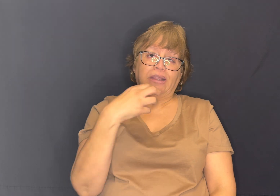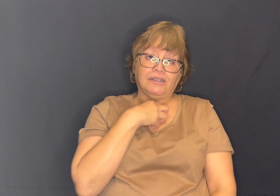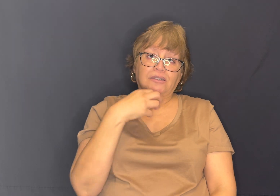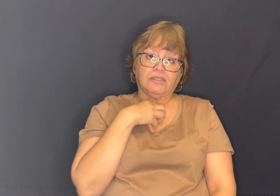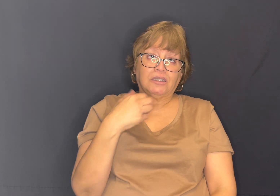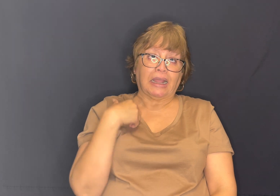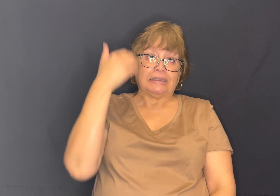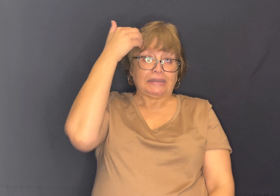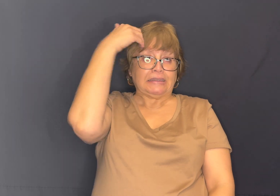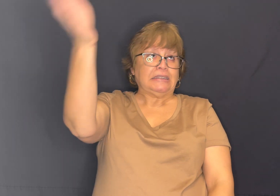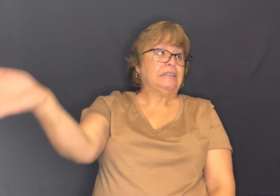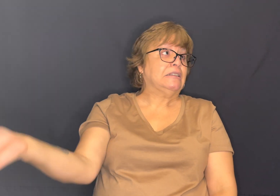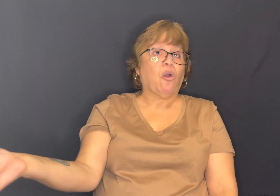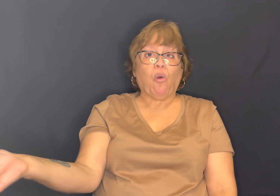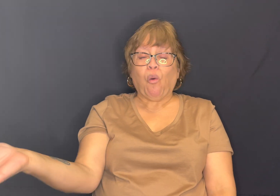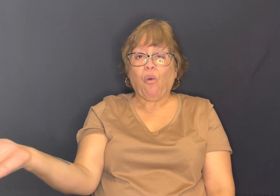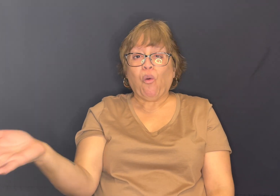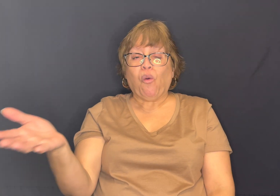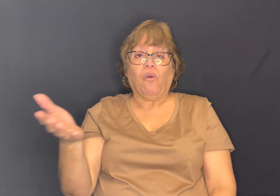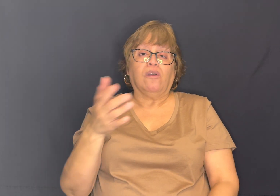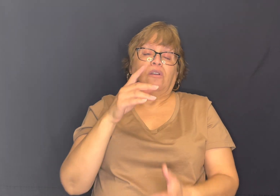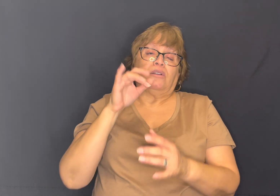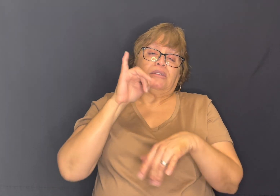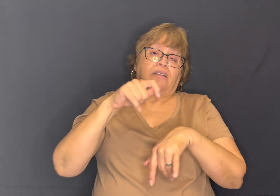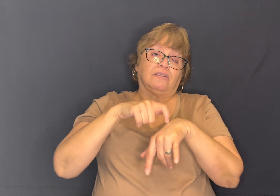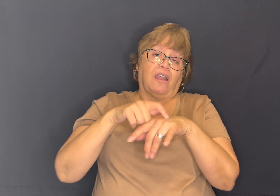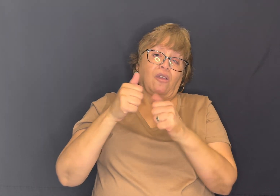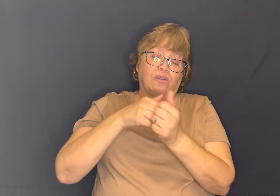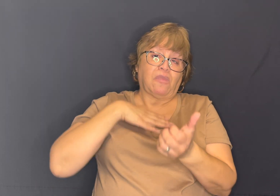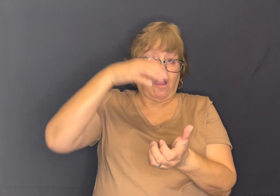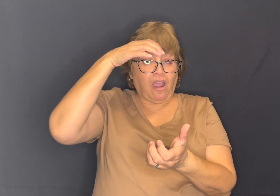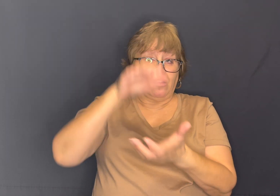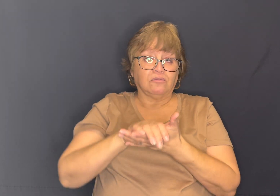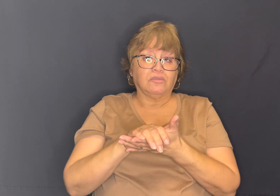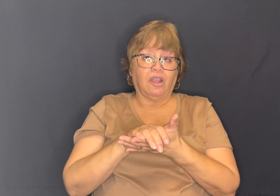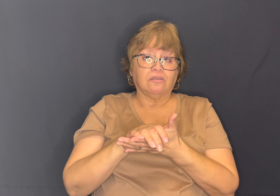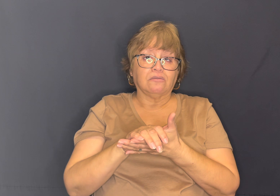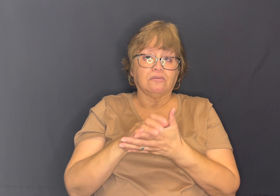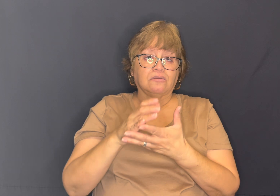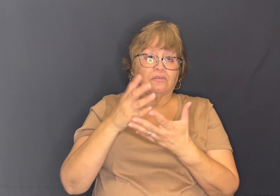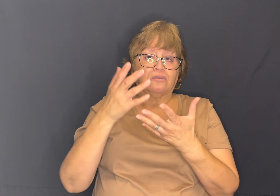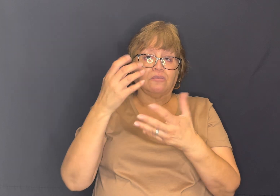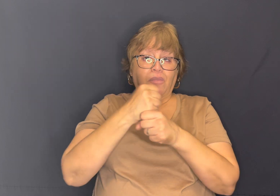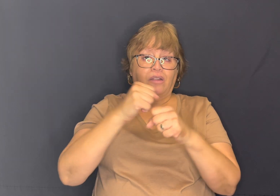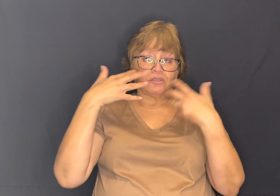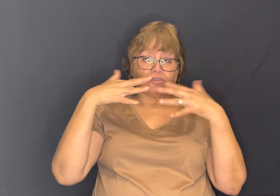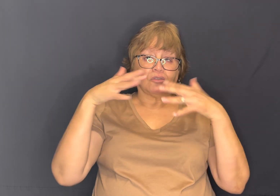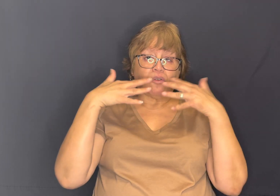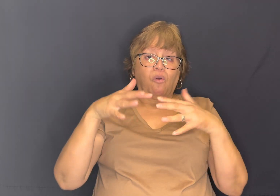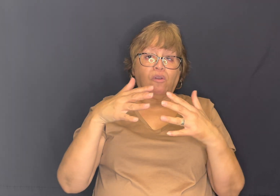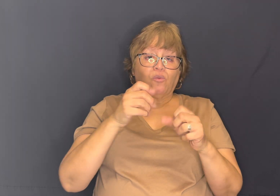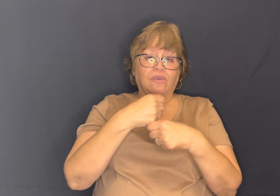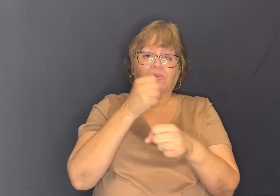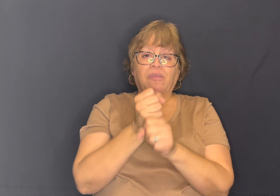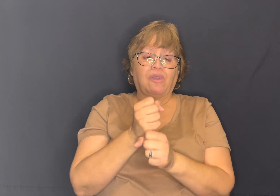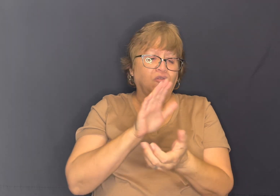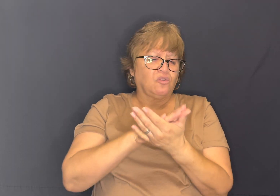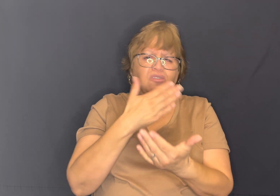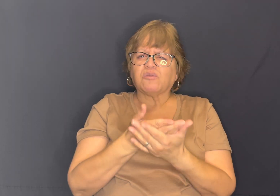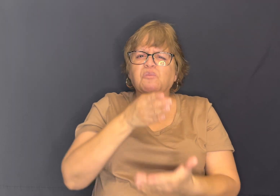off. My mother often complains, and I'm like, I didn't know. Same with my husband. He makes a